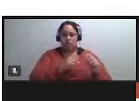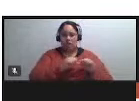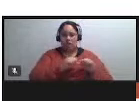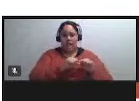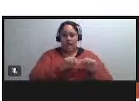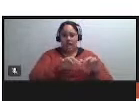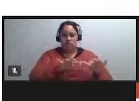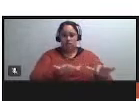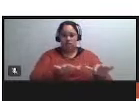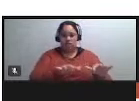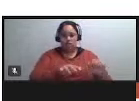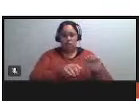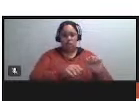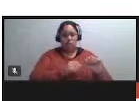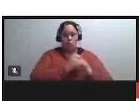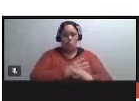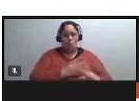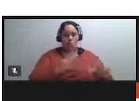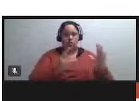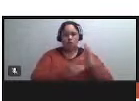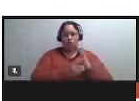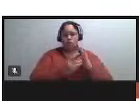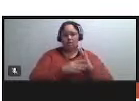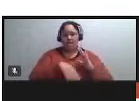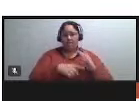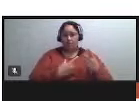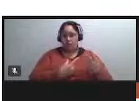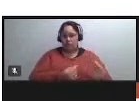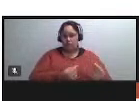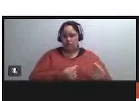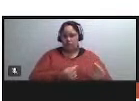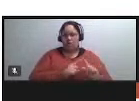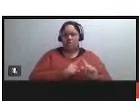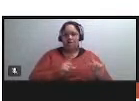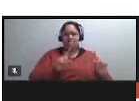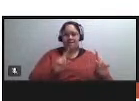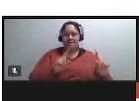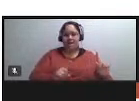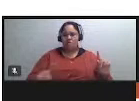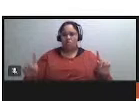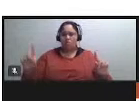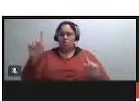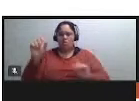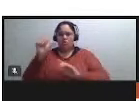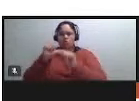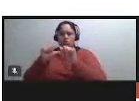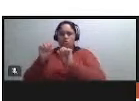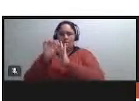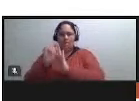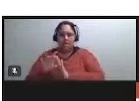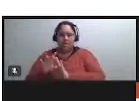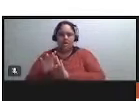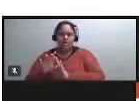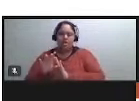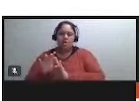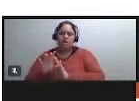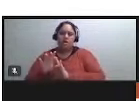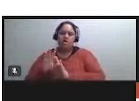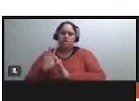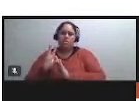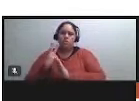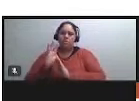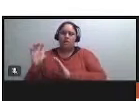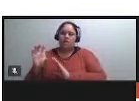outreach launch didn't happen, but when you go to the social media side of